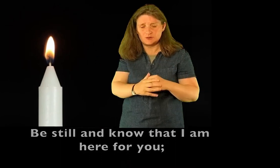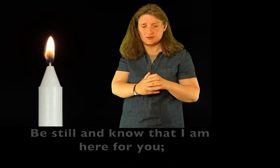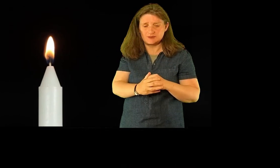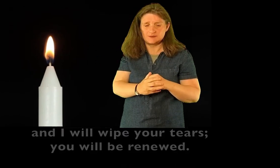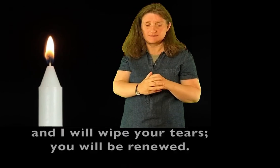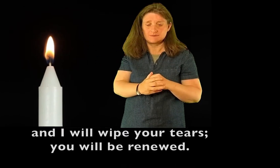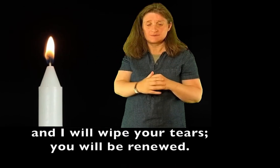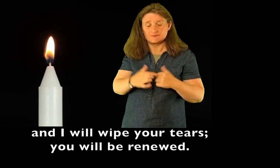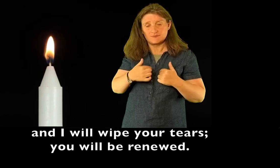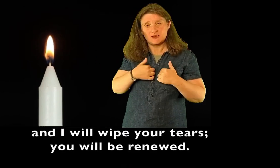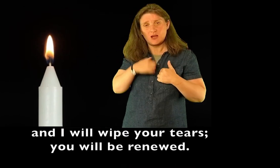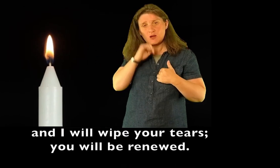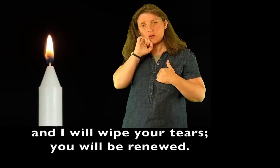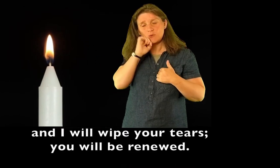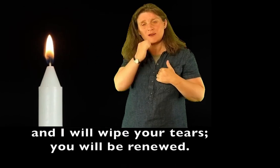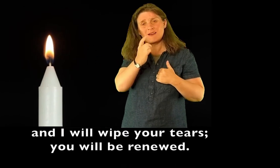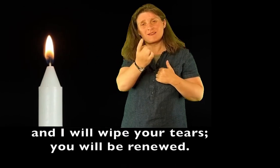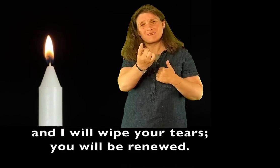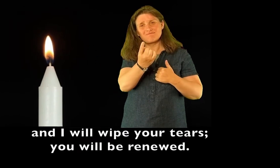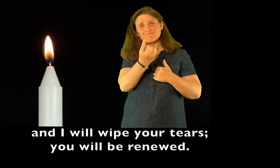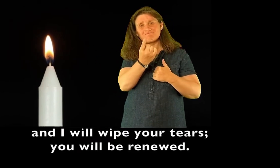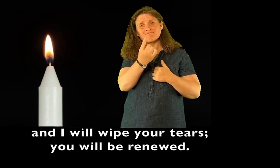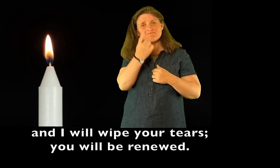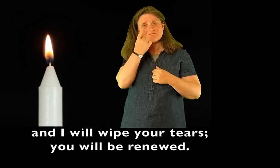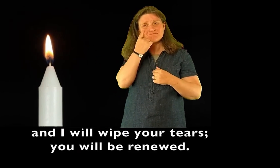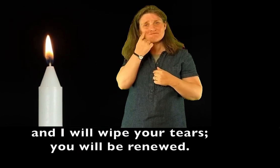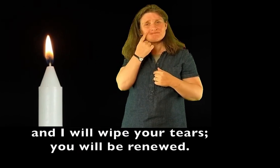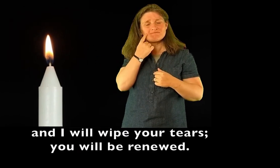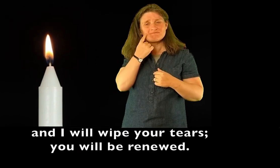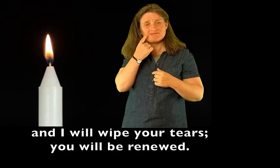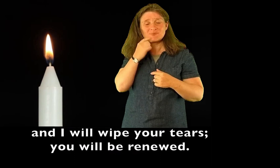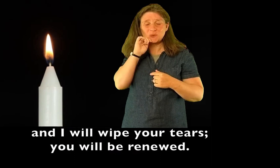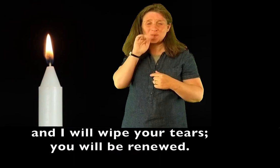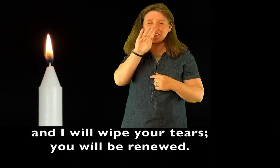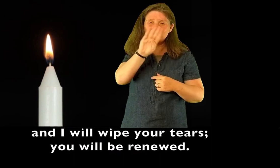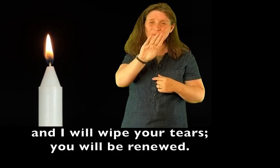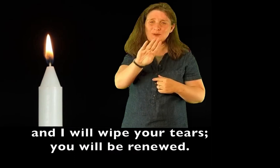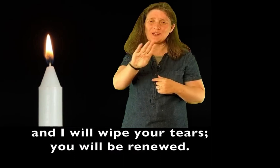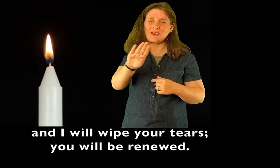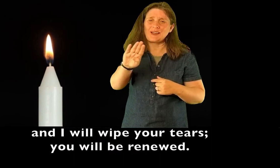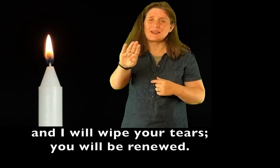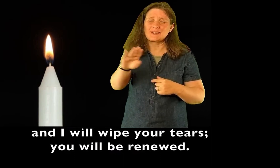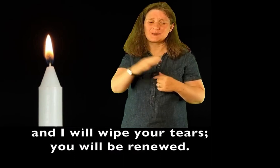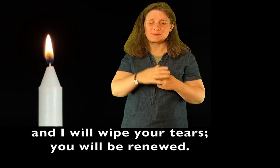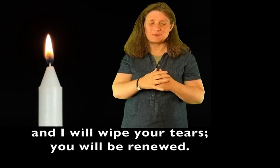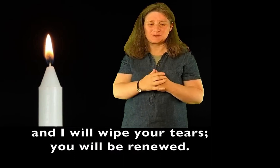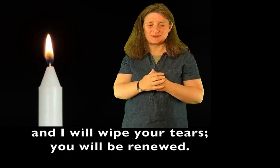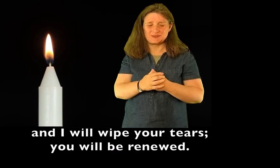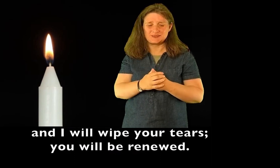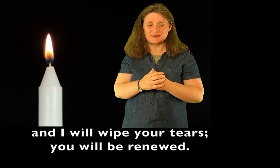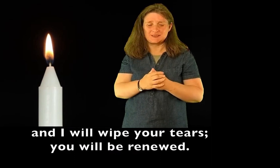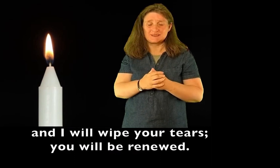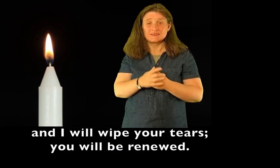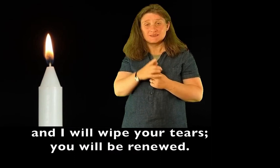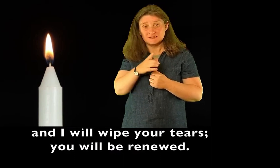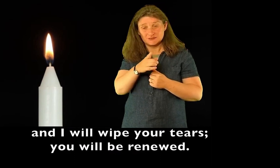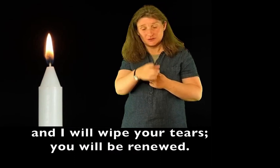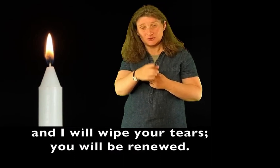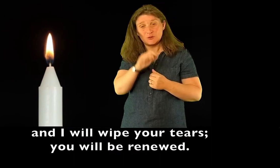And I will wipe your tears, you will